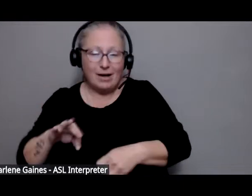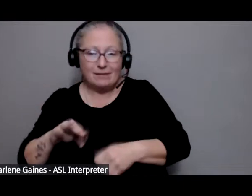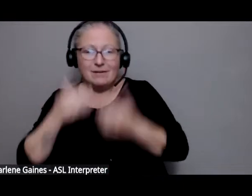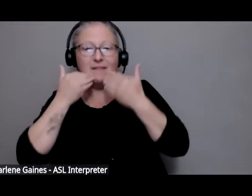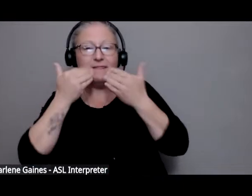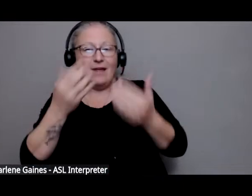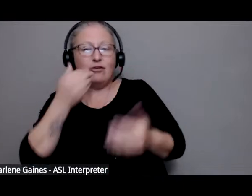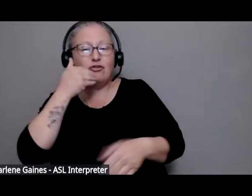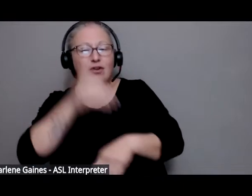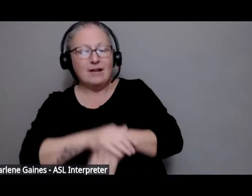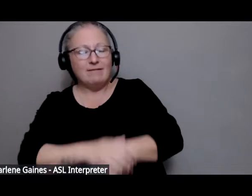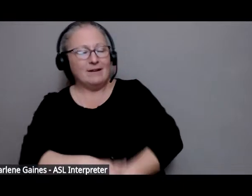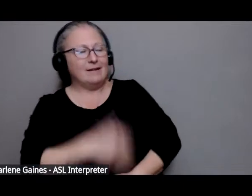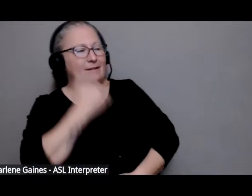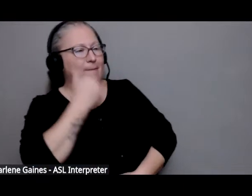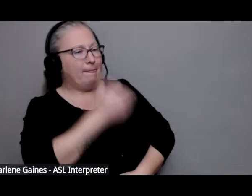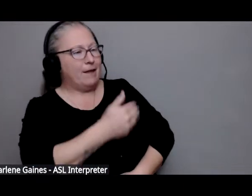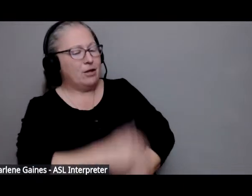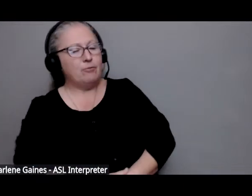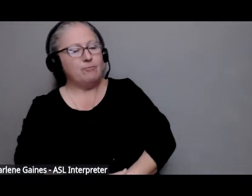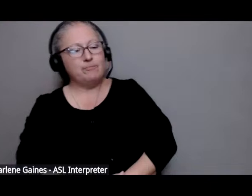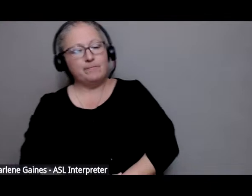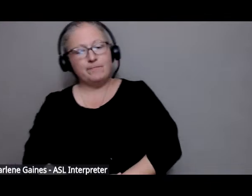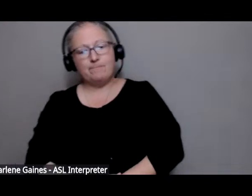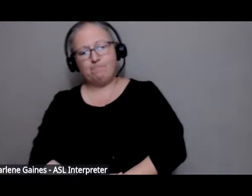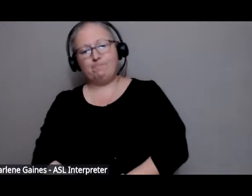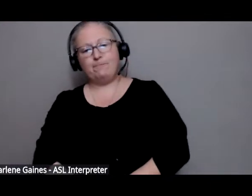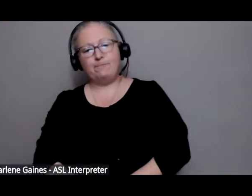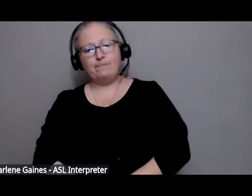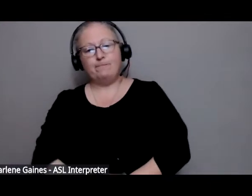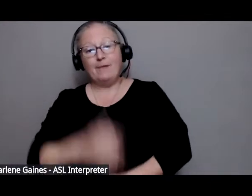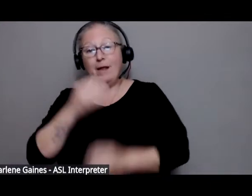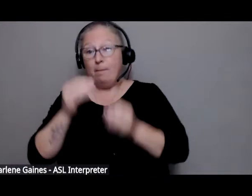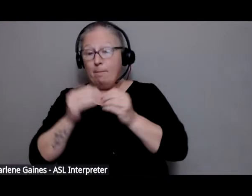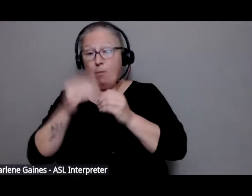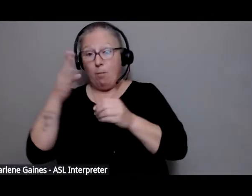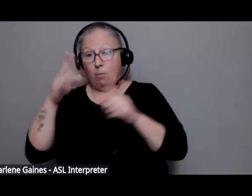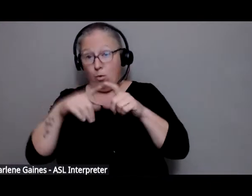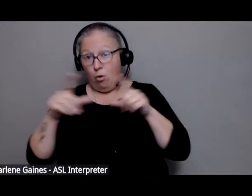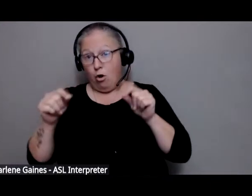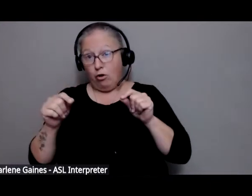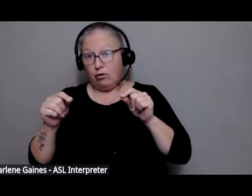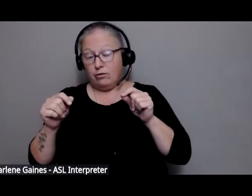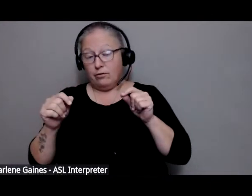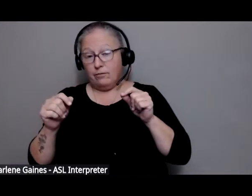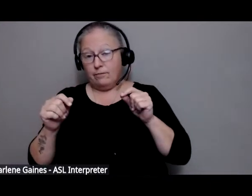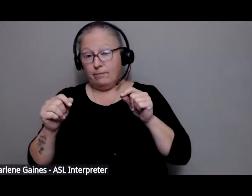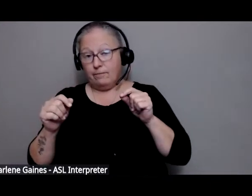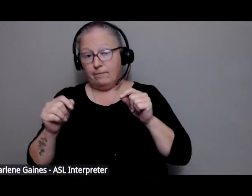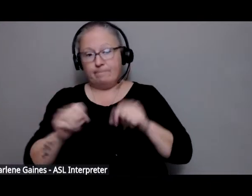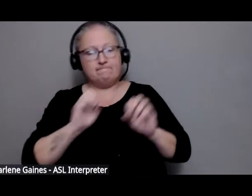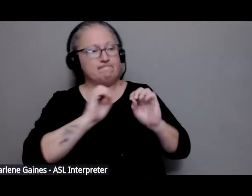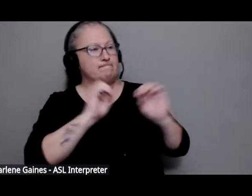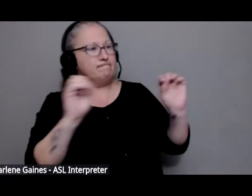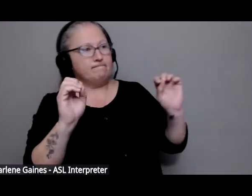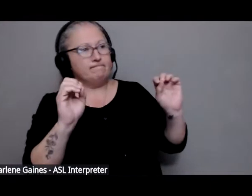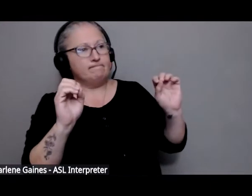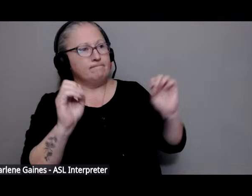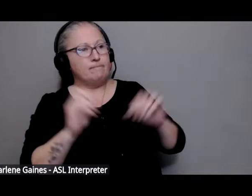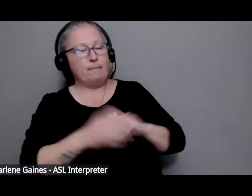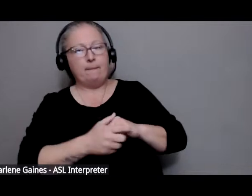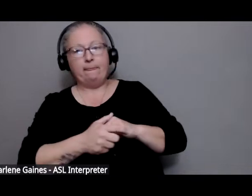evening. Thank you. Are any more blue cards? There are none. Okay. Are